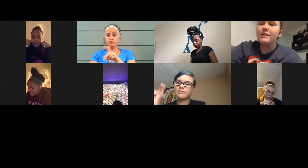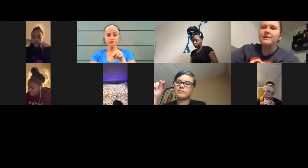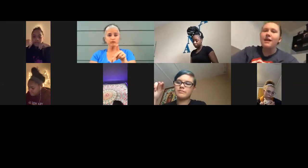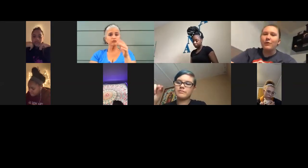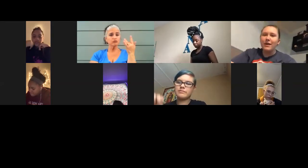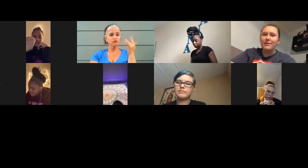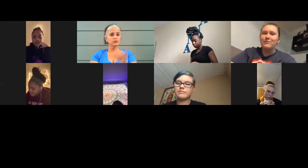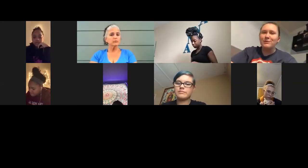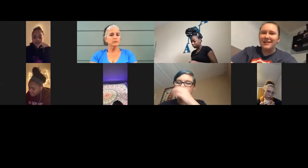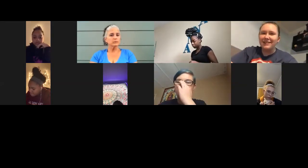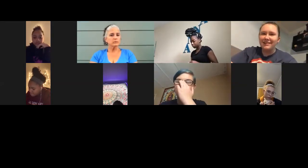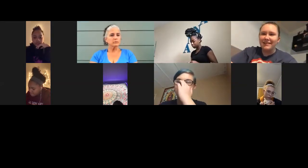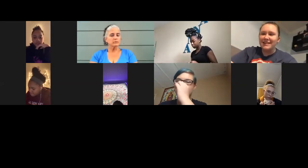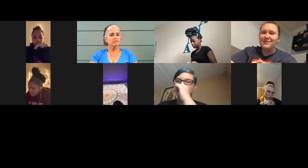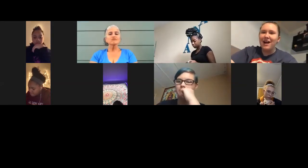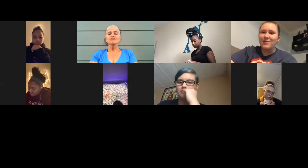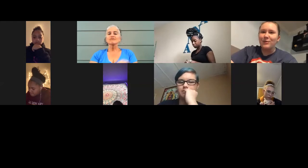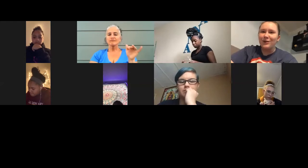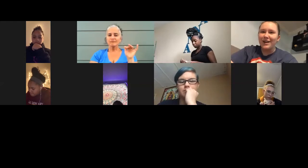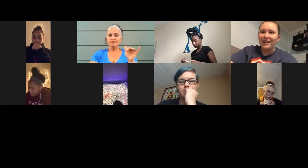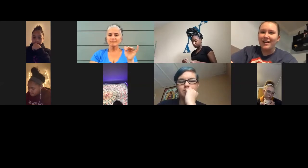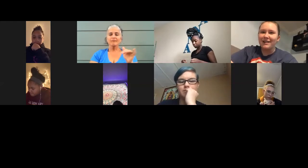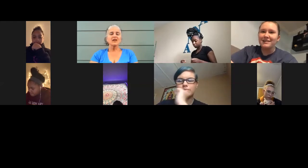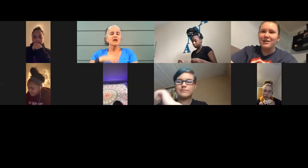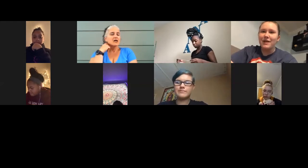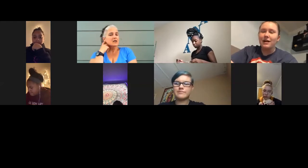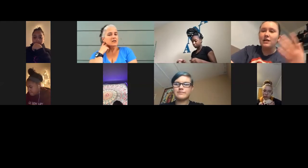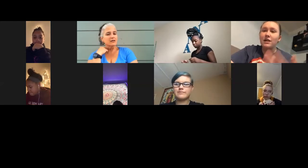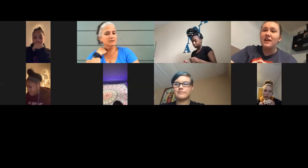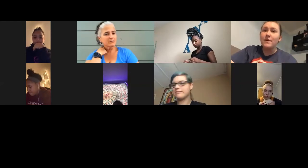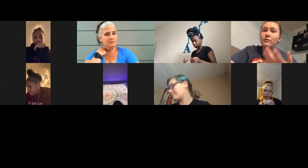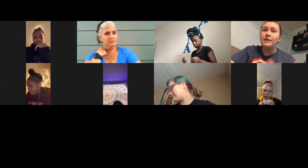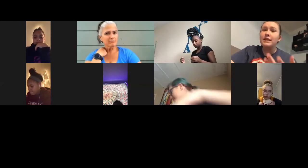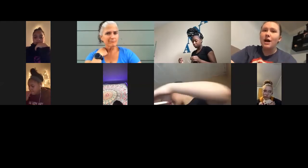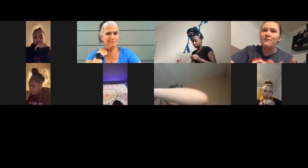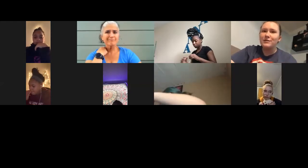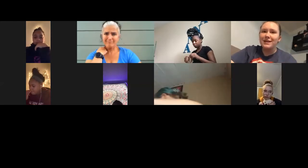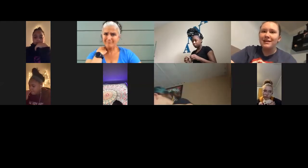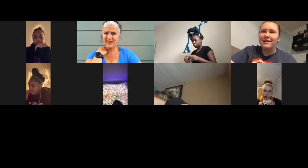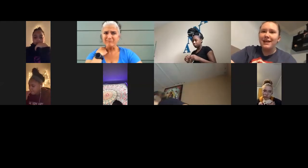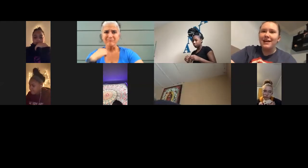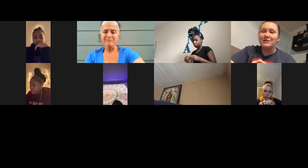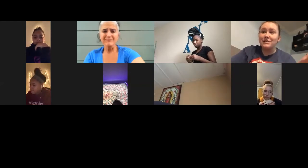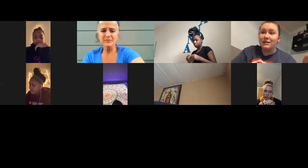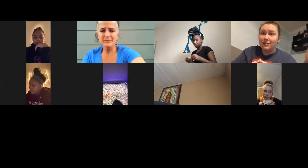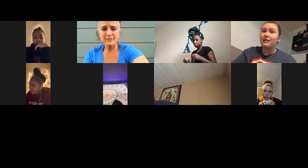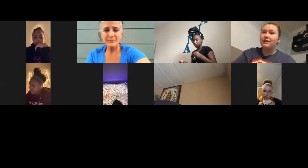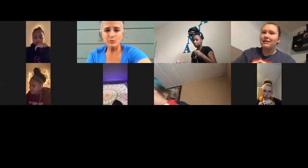What is it like with like music? Like that's something I've been wondering. Because I know like a lot of deaf people really love music, and